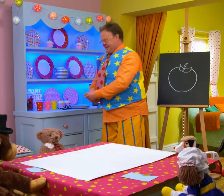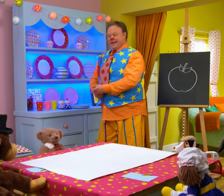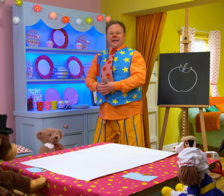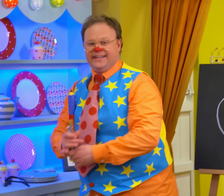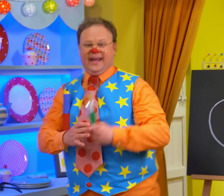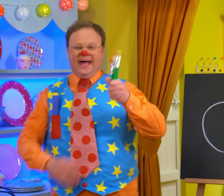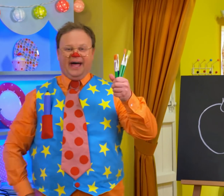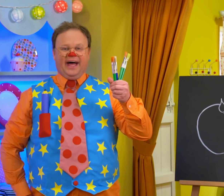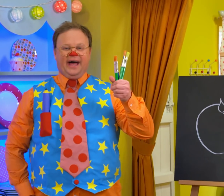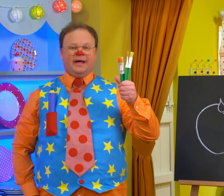Ta-da!